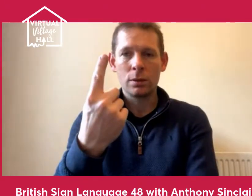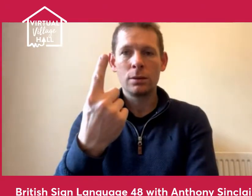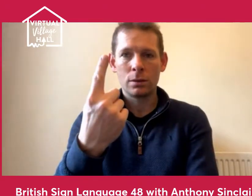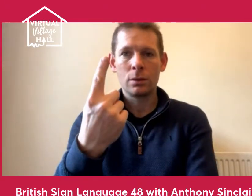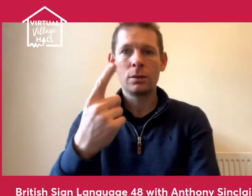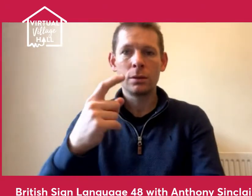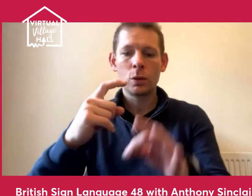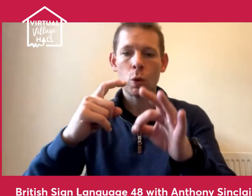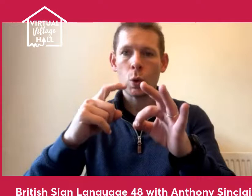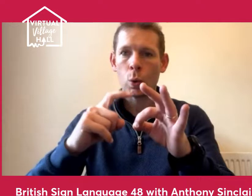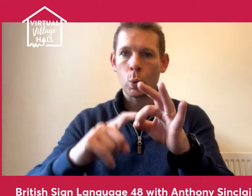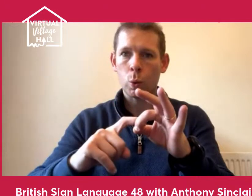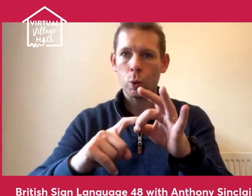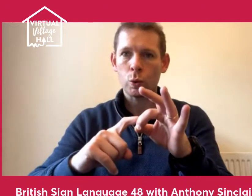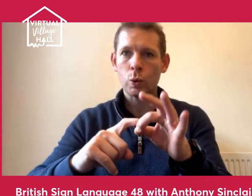1:15,